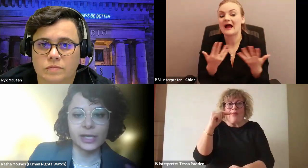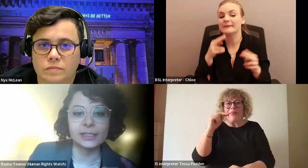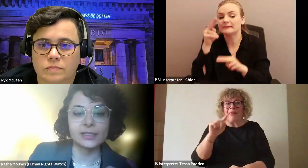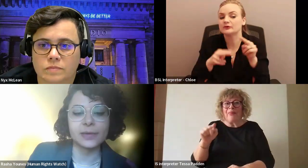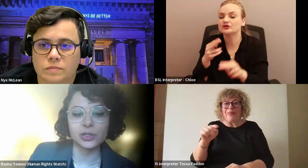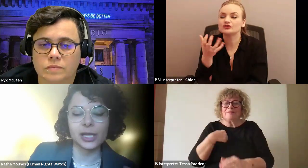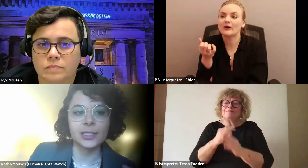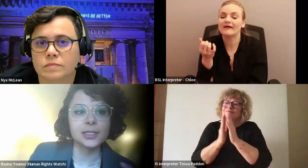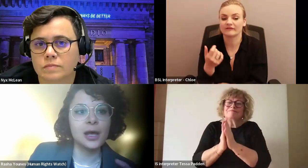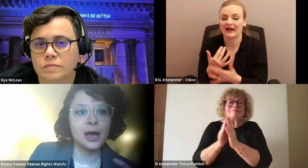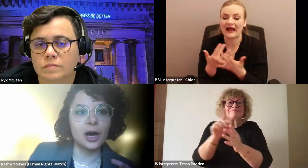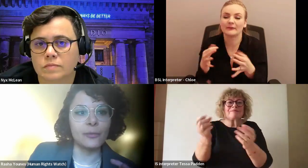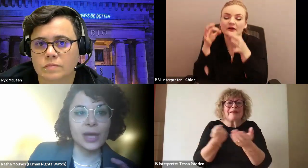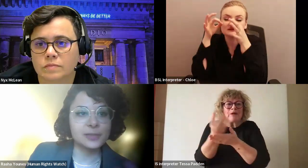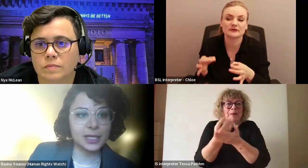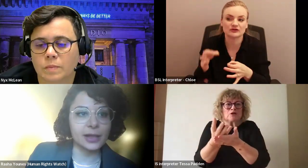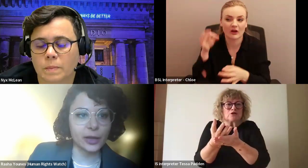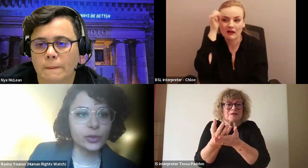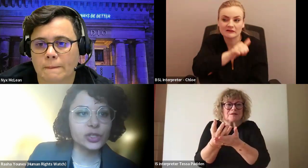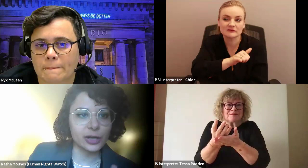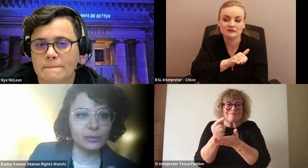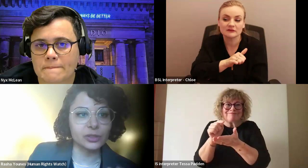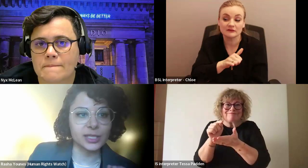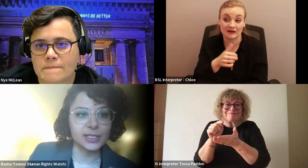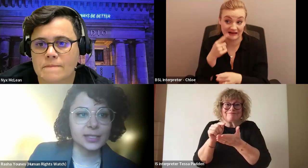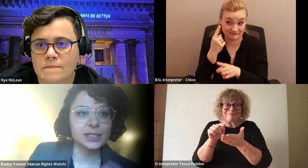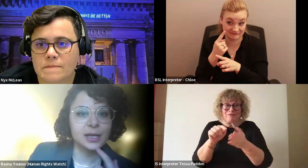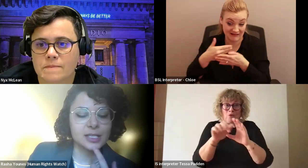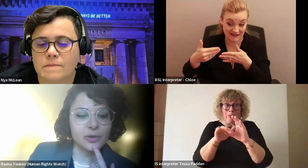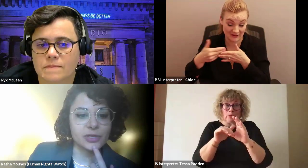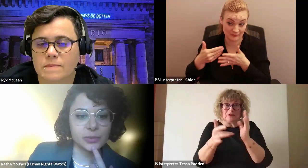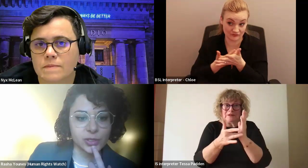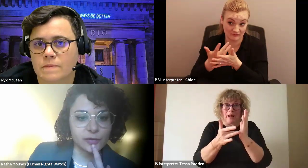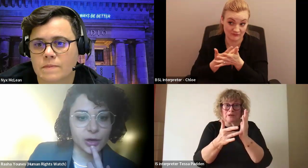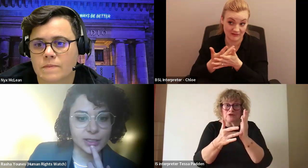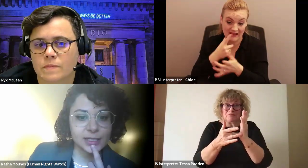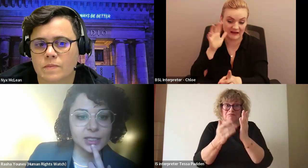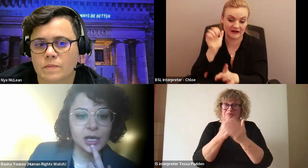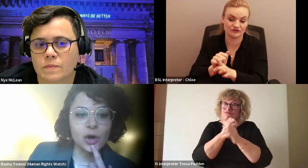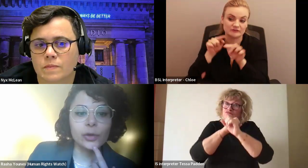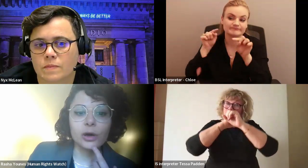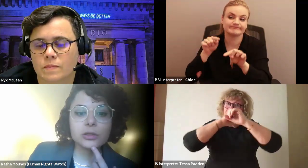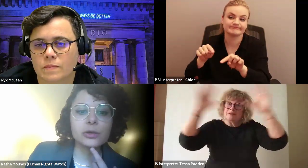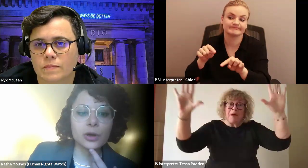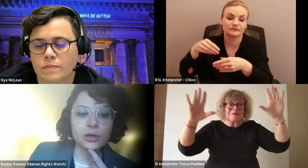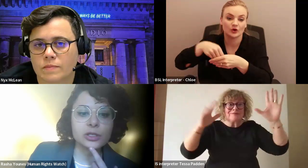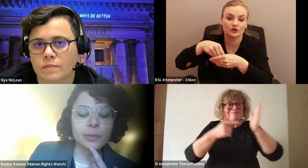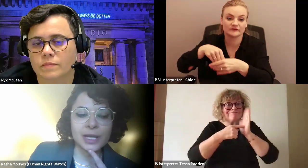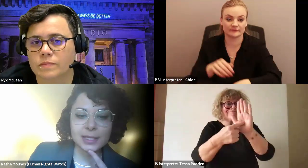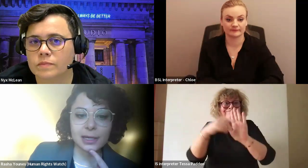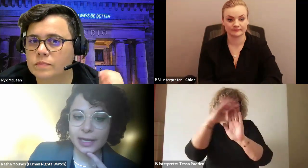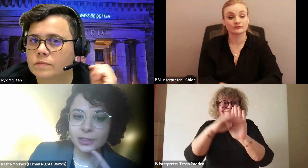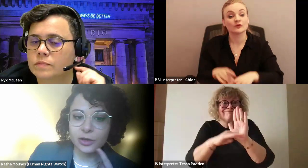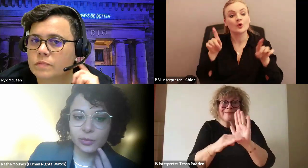who are trained and specialized and speak the language and are able to detect some of this abusive content. We also